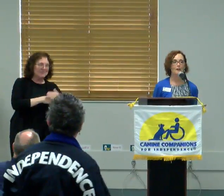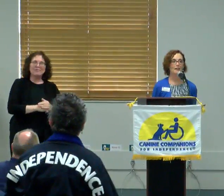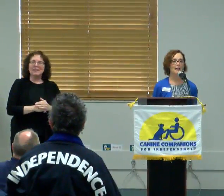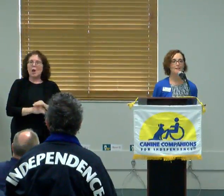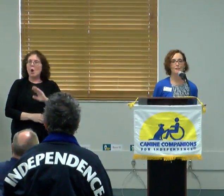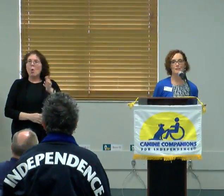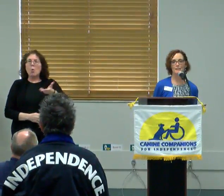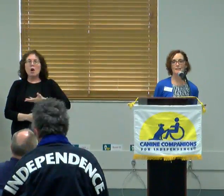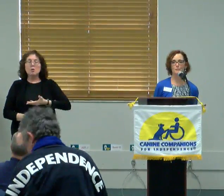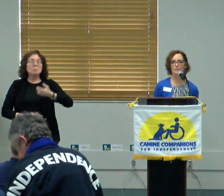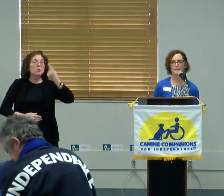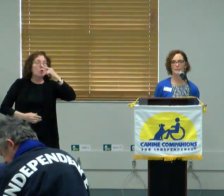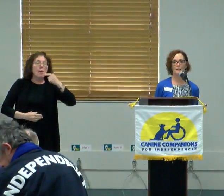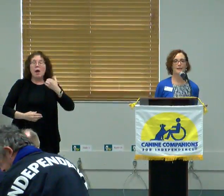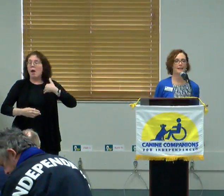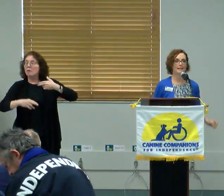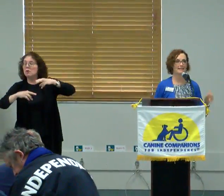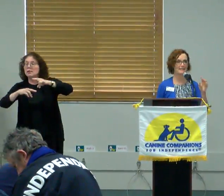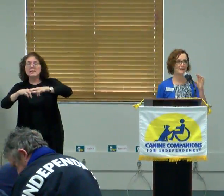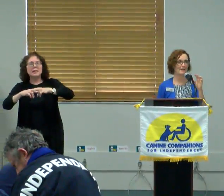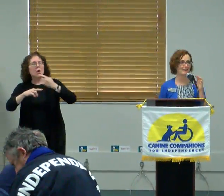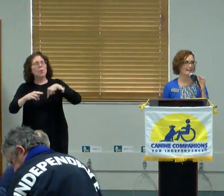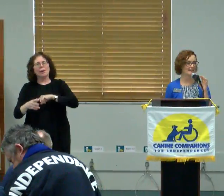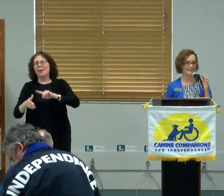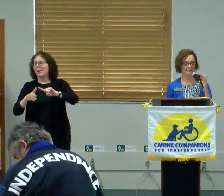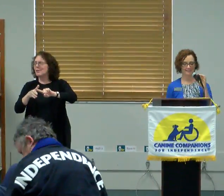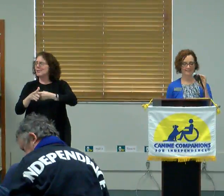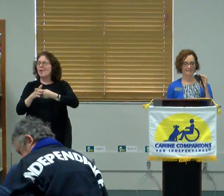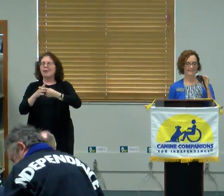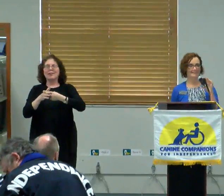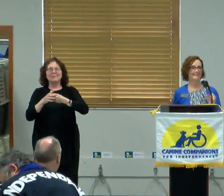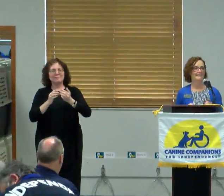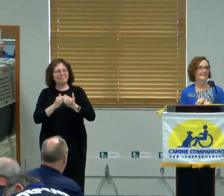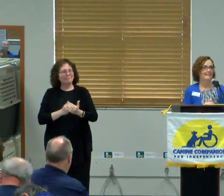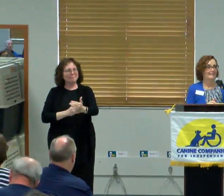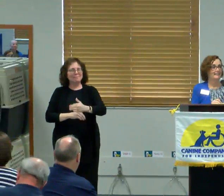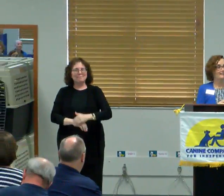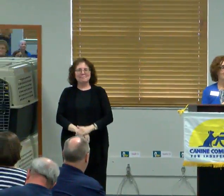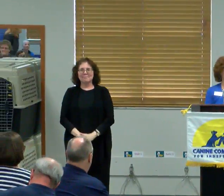Welcome. If you all could have your seats, we're just going to go ahead and get started.